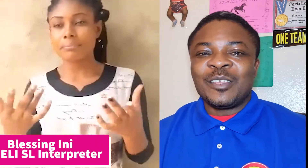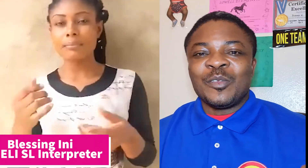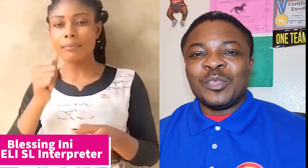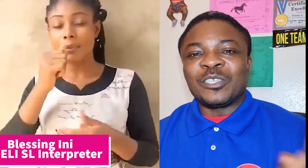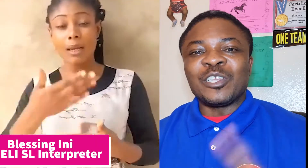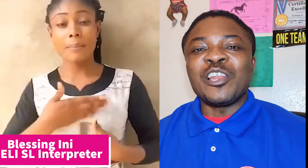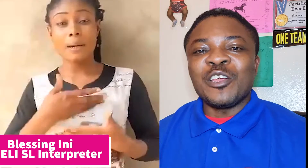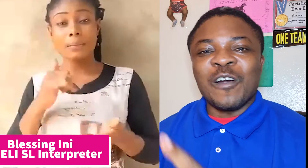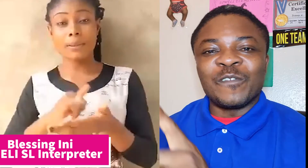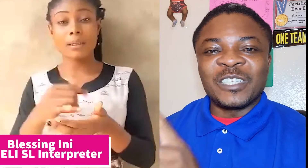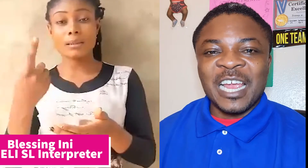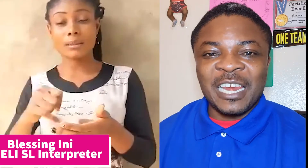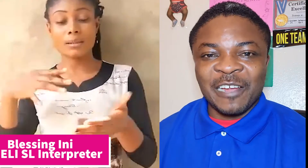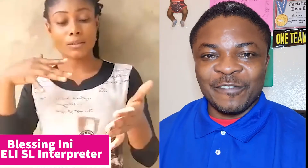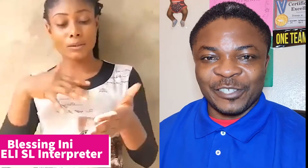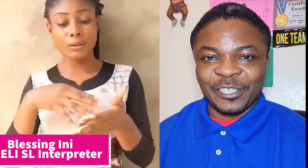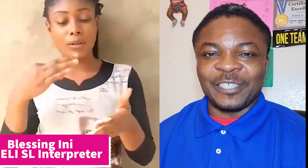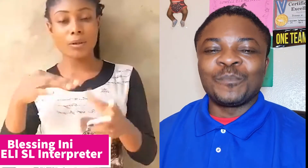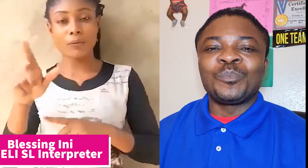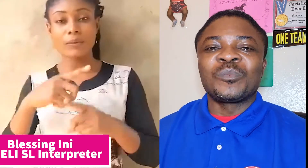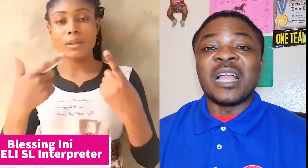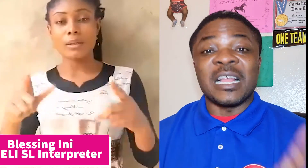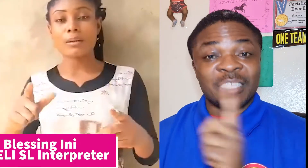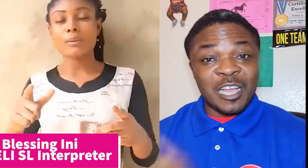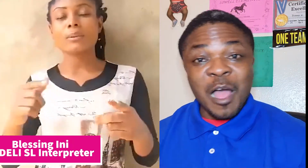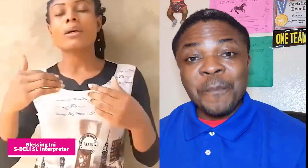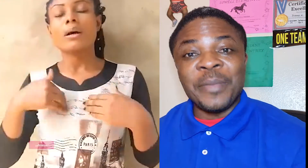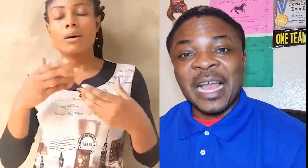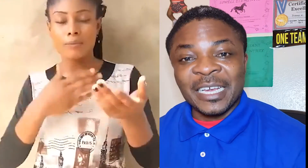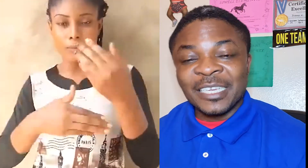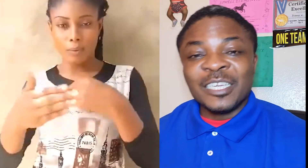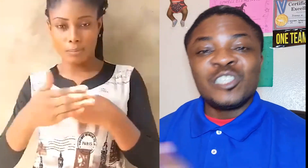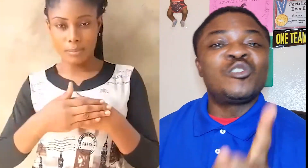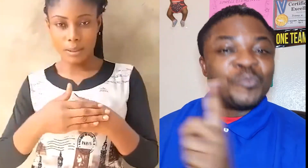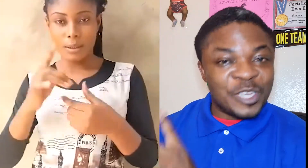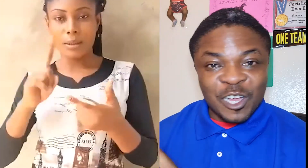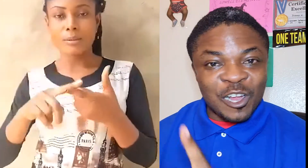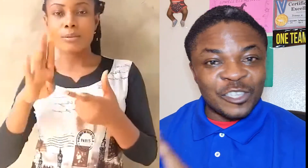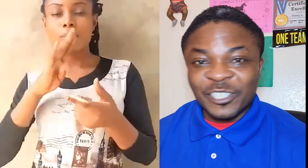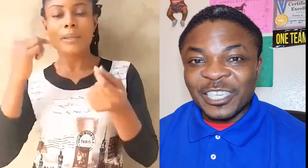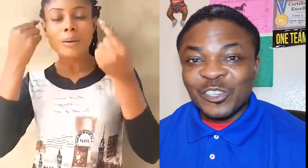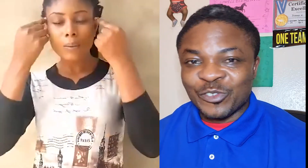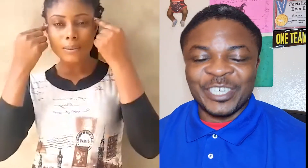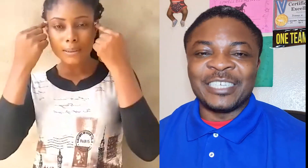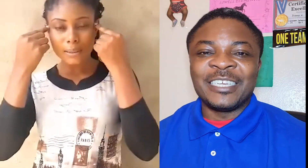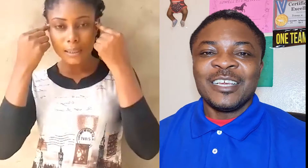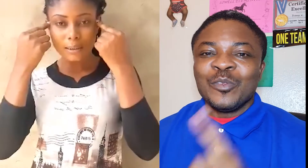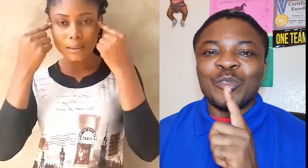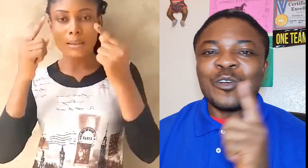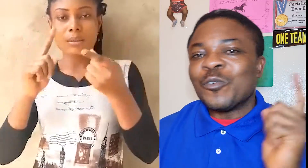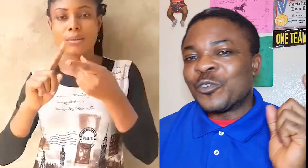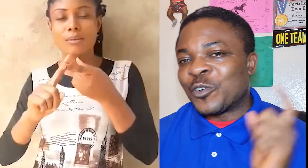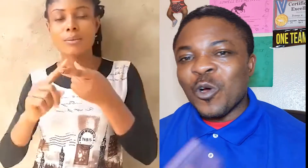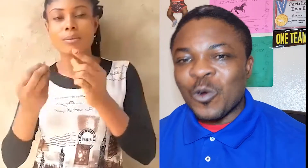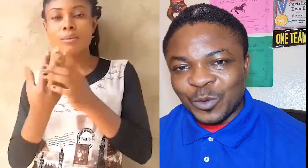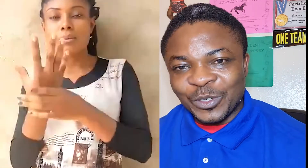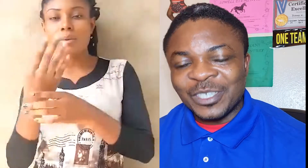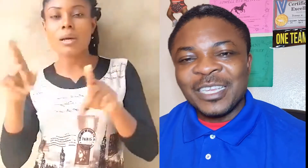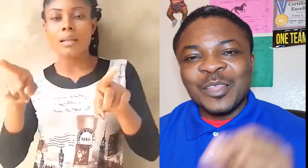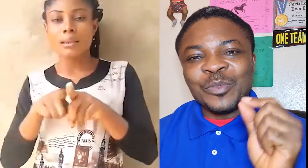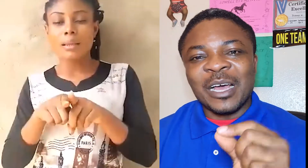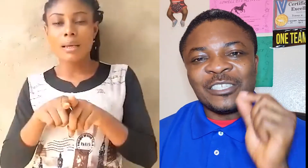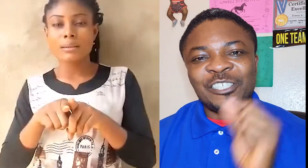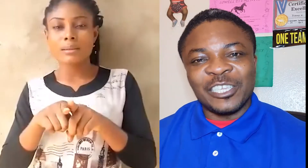that the study of sign languages has come back to be considering the